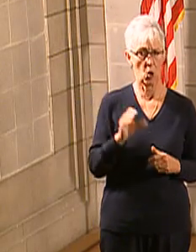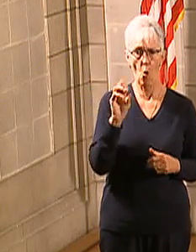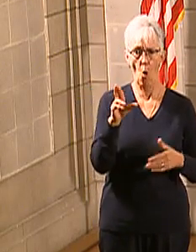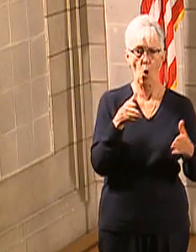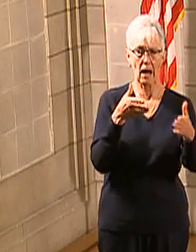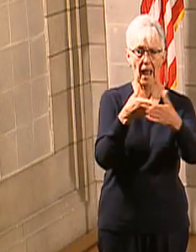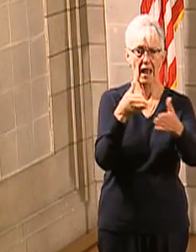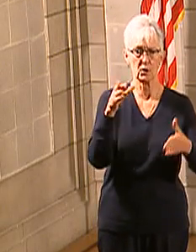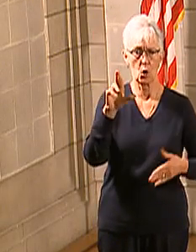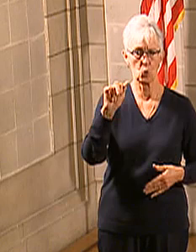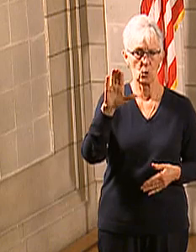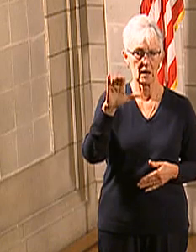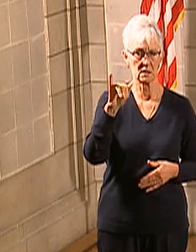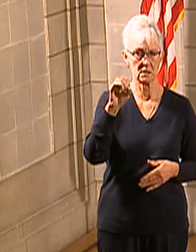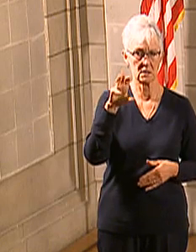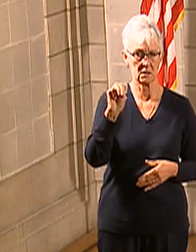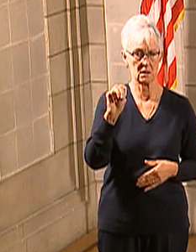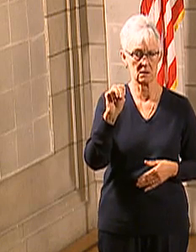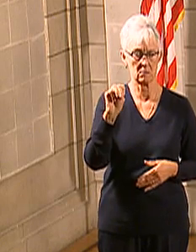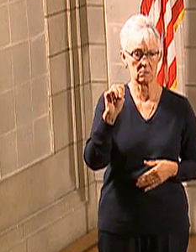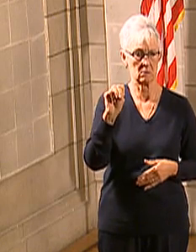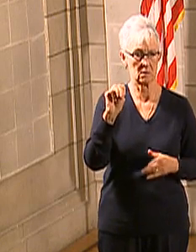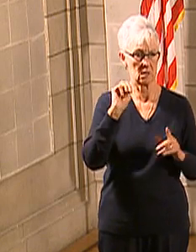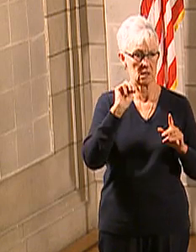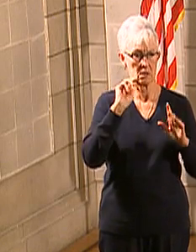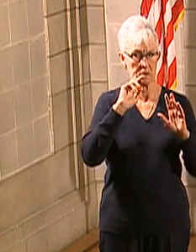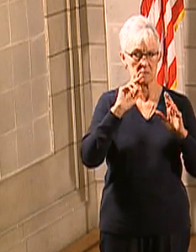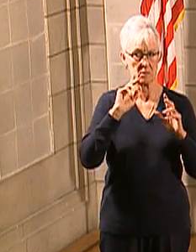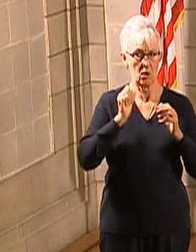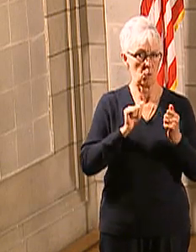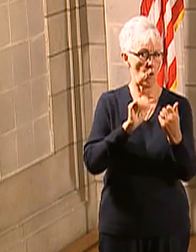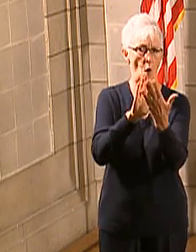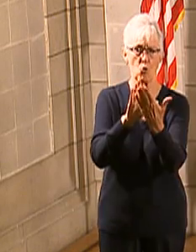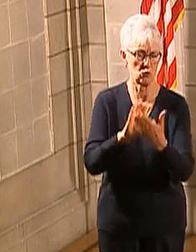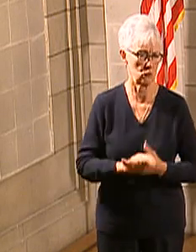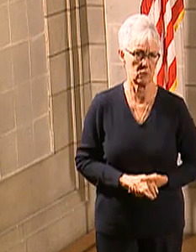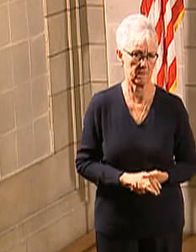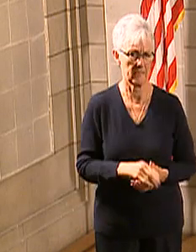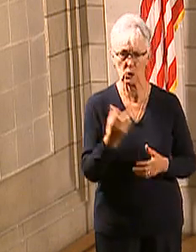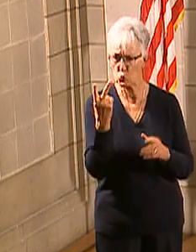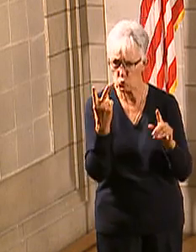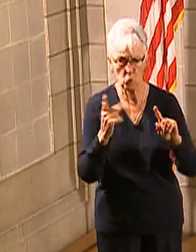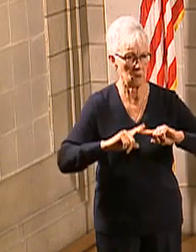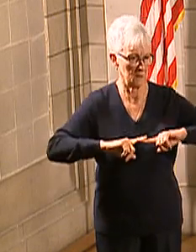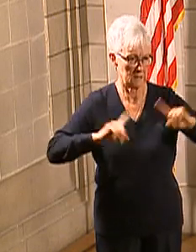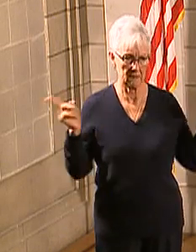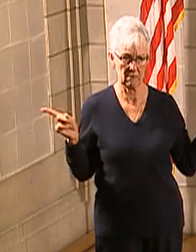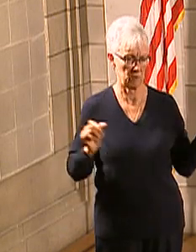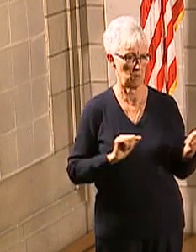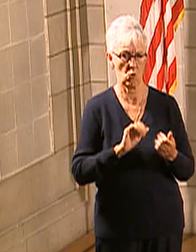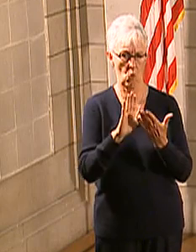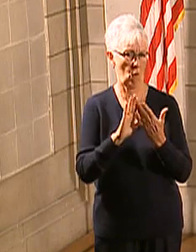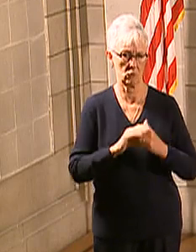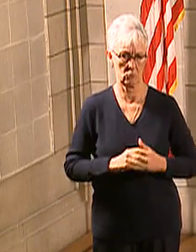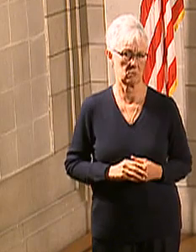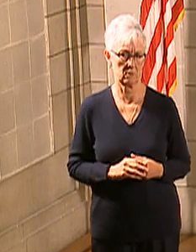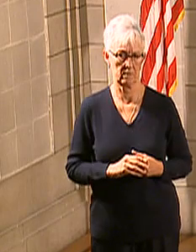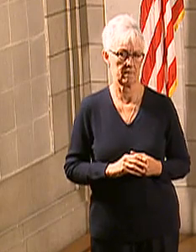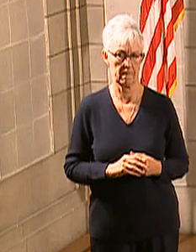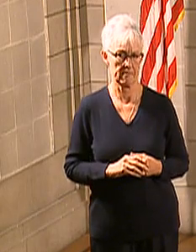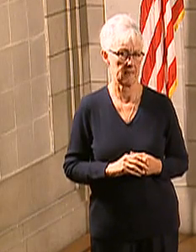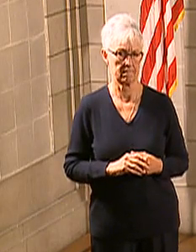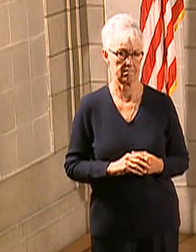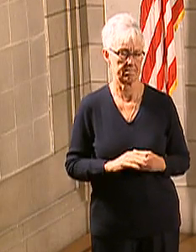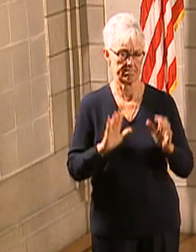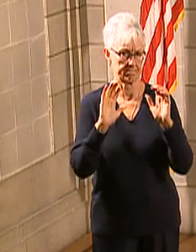anti-racism journey that is being talked about from the University of Nebraska. So there are two very different approaches to getting at